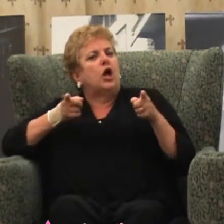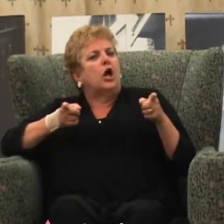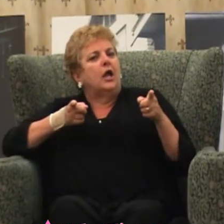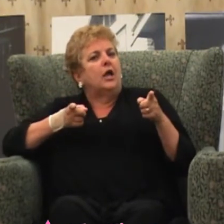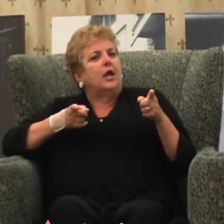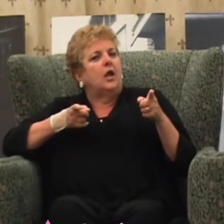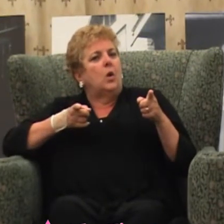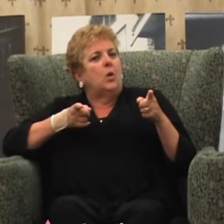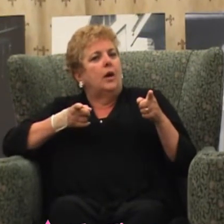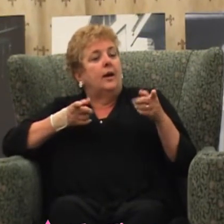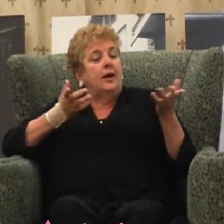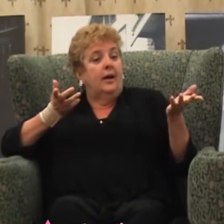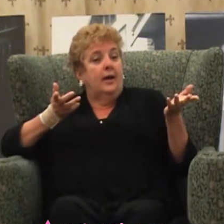Am I on candid camera?